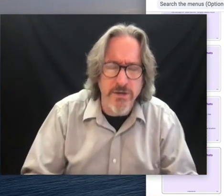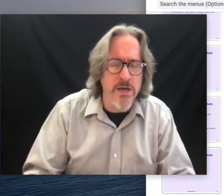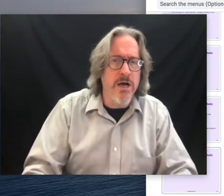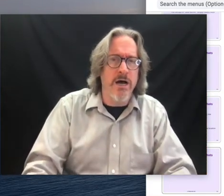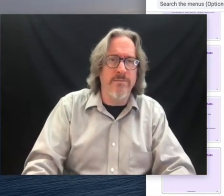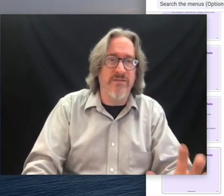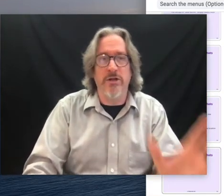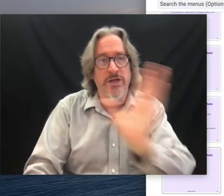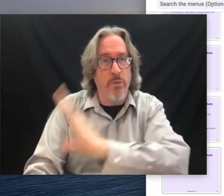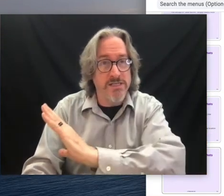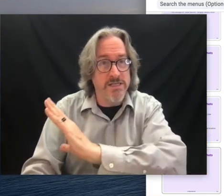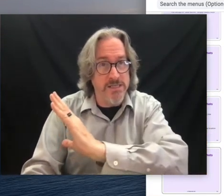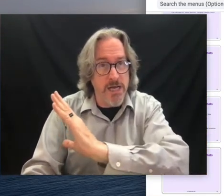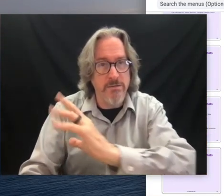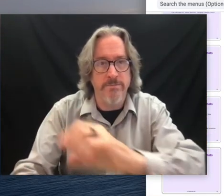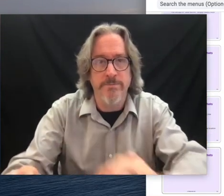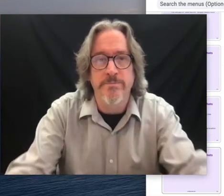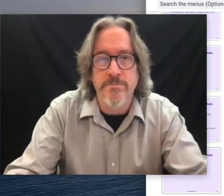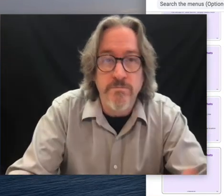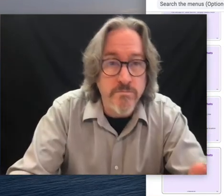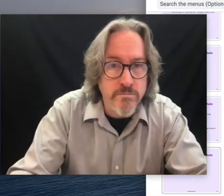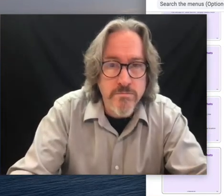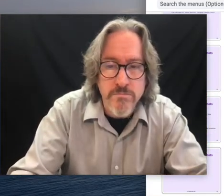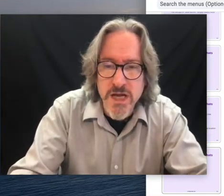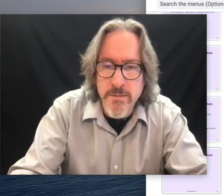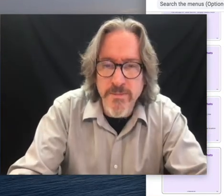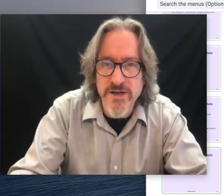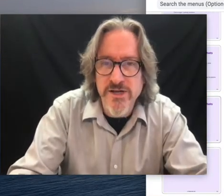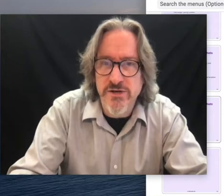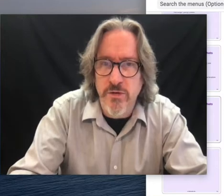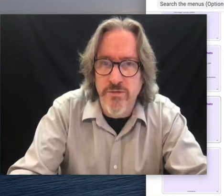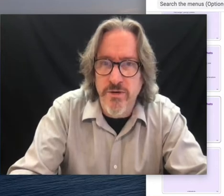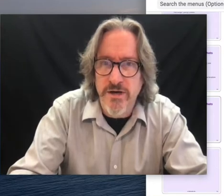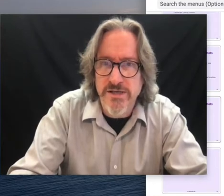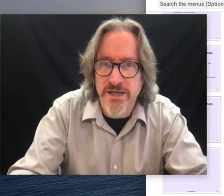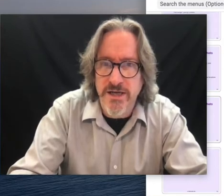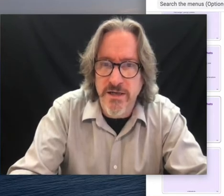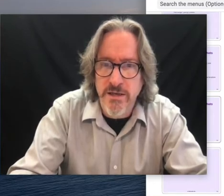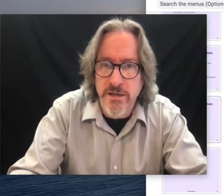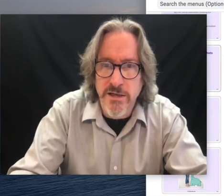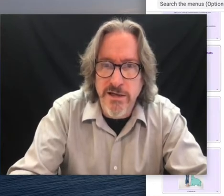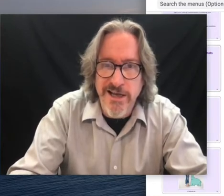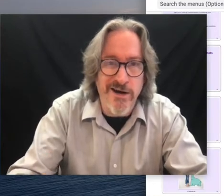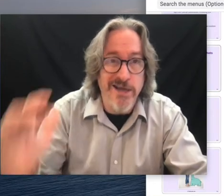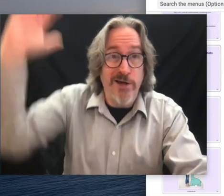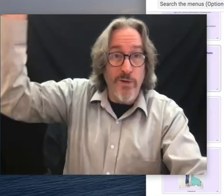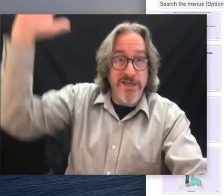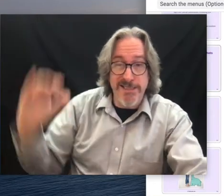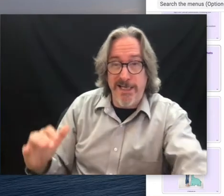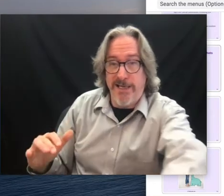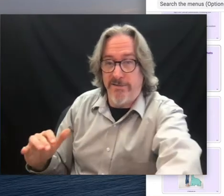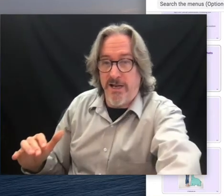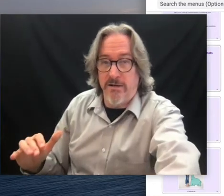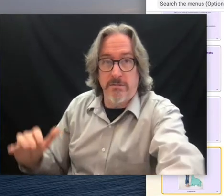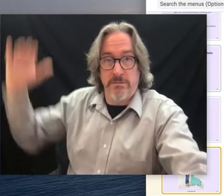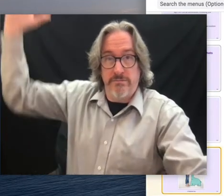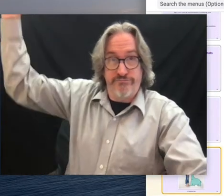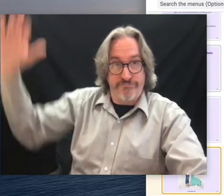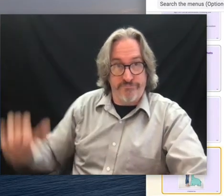behind. Definitely look at what's the sign. Let me just scroll through here. See, we see